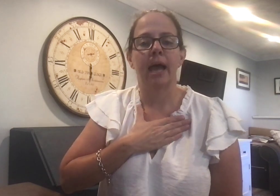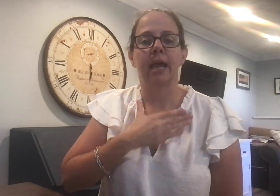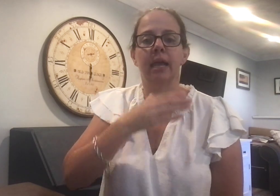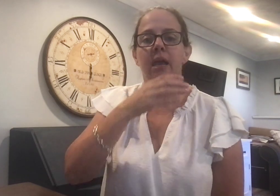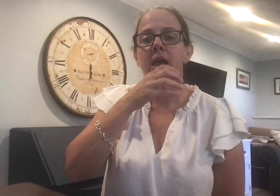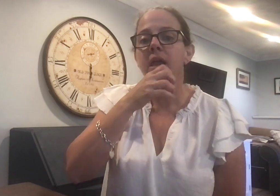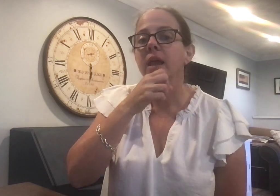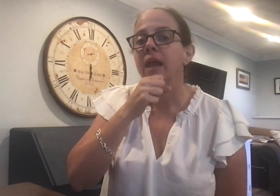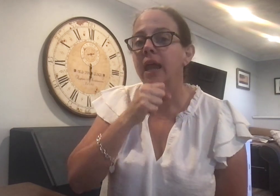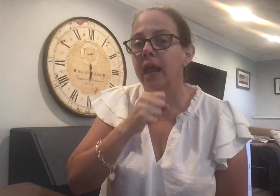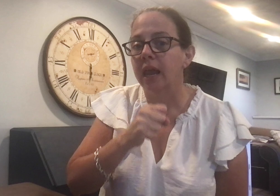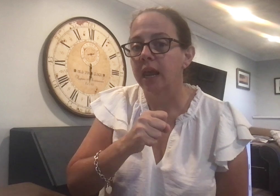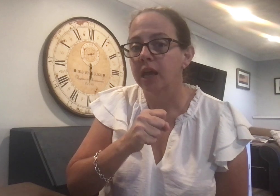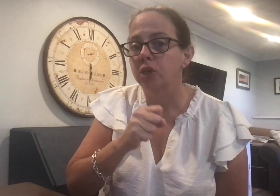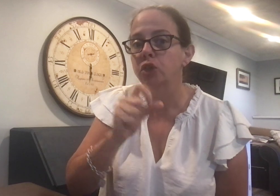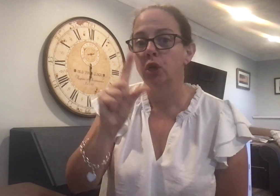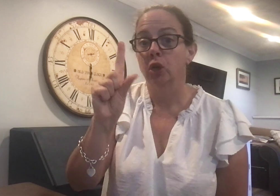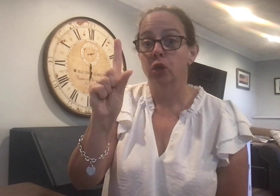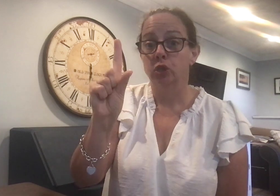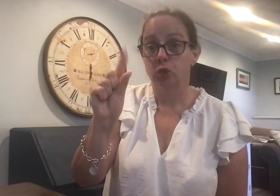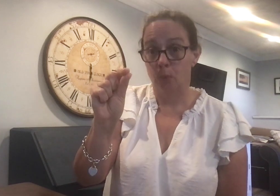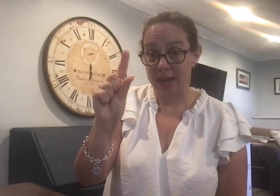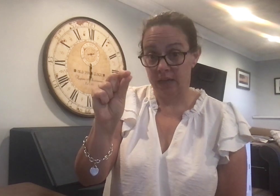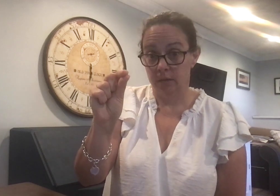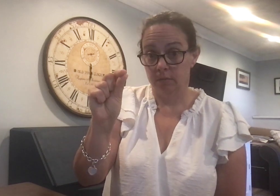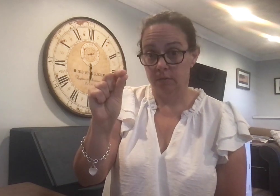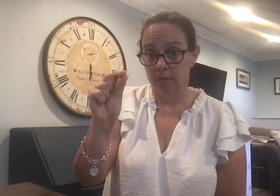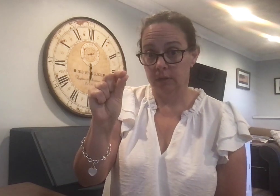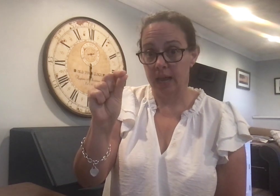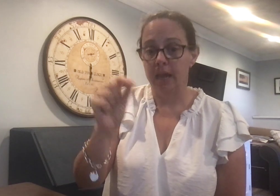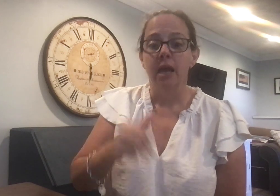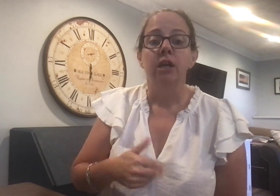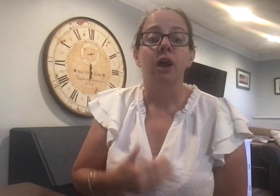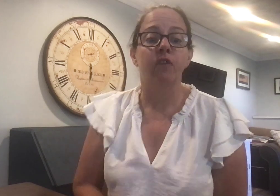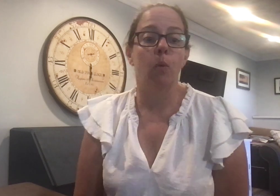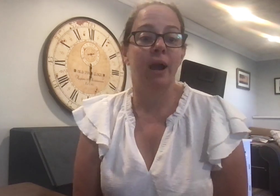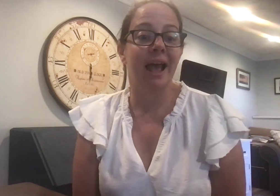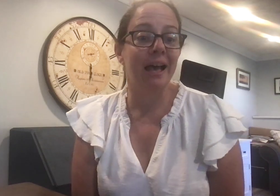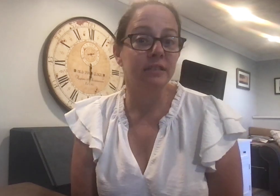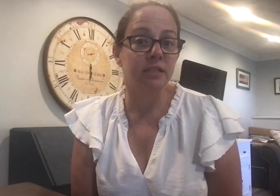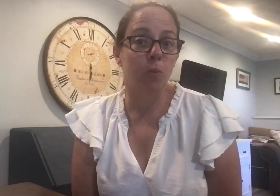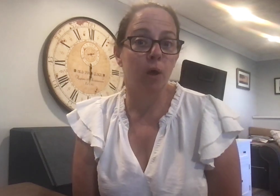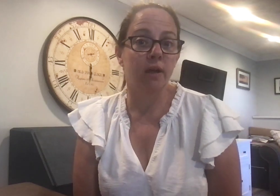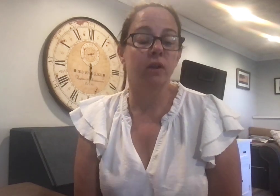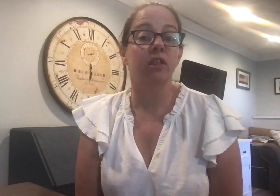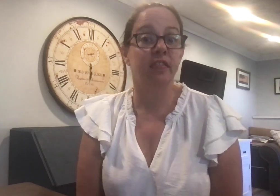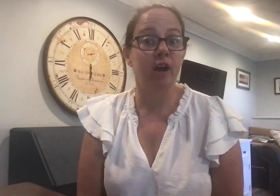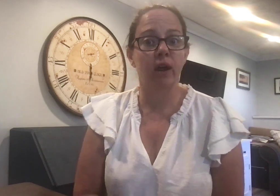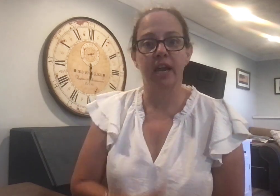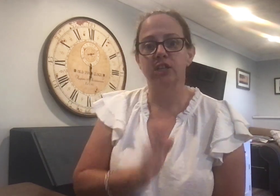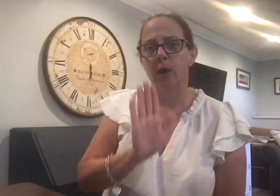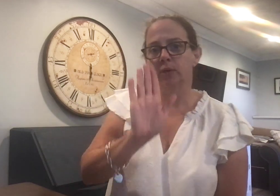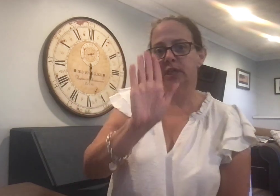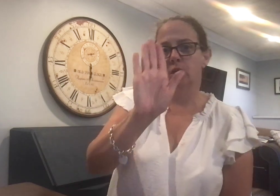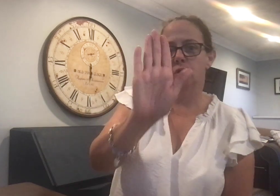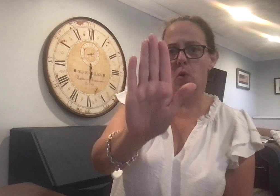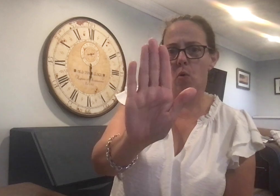my age, 20. Okay, now if I want to ask someone their age, I would say